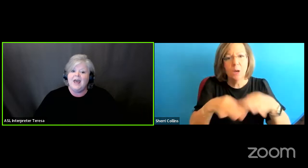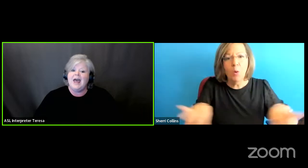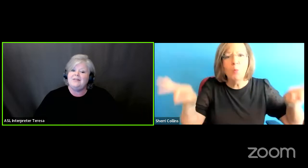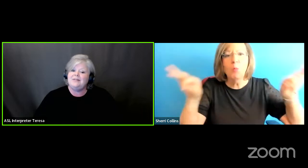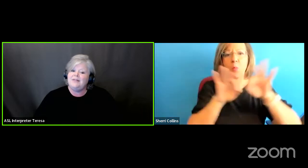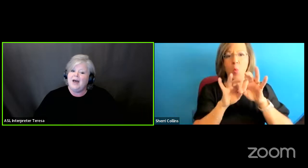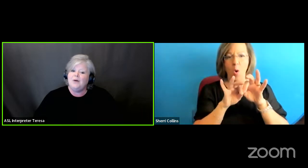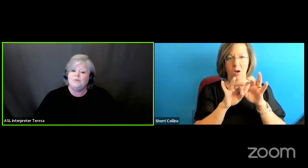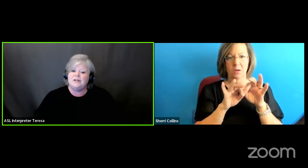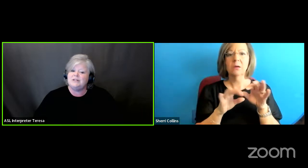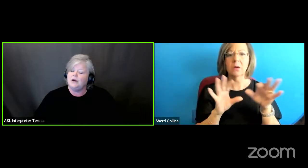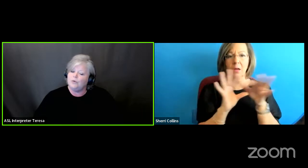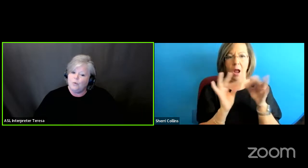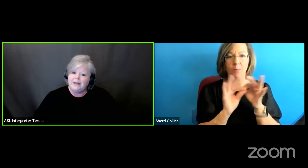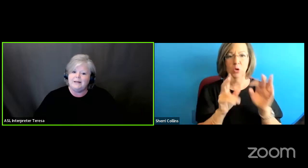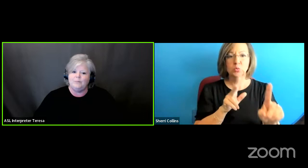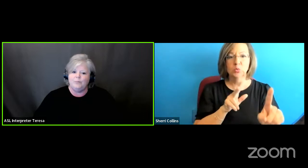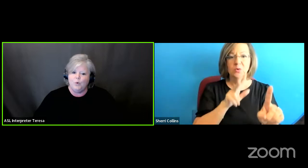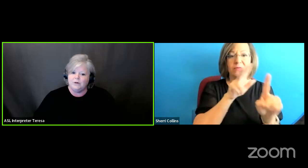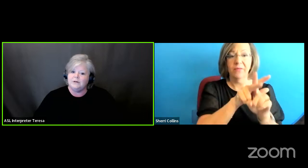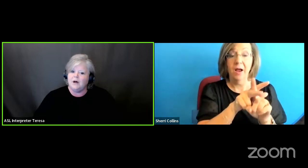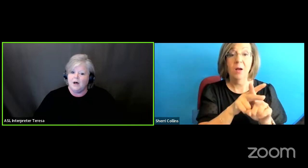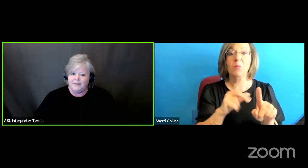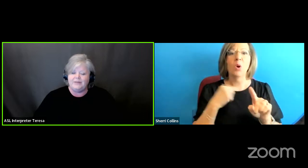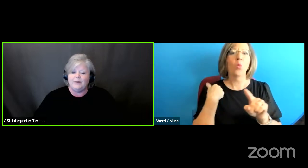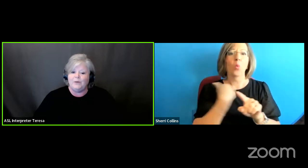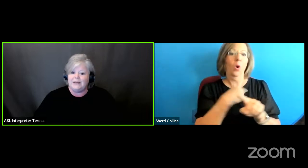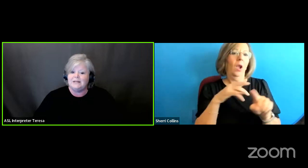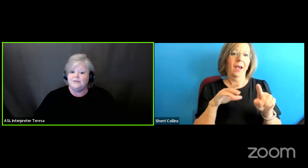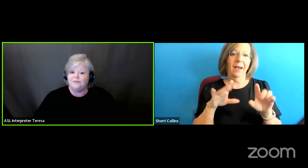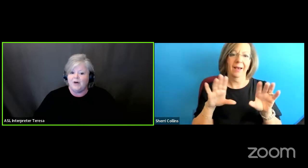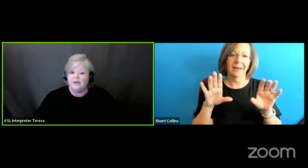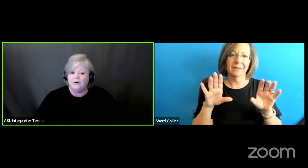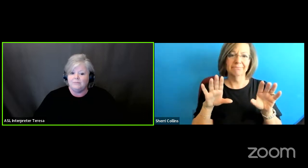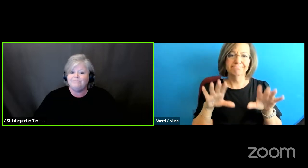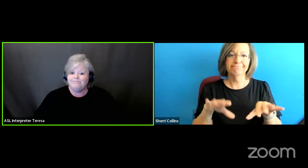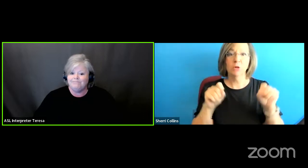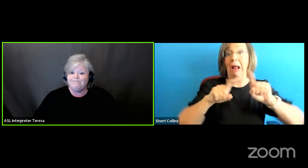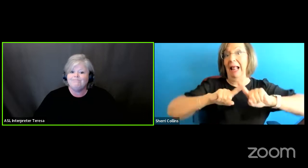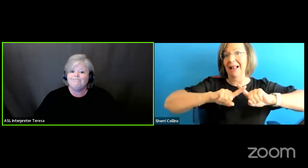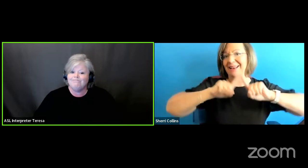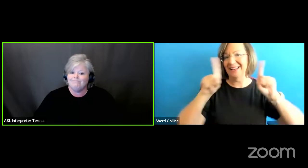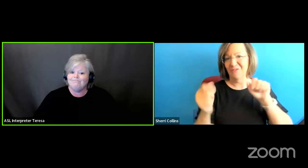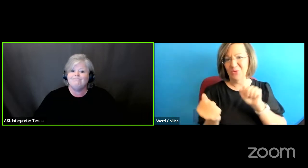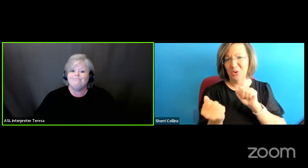15th. And that was a quite important comment that we needed to file.